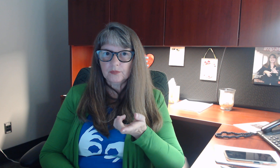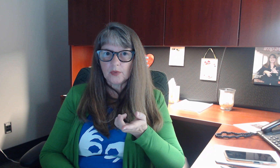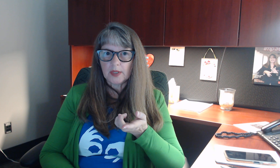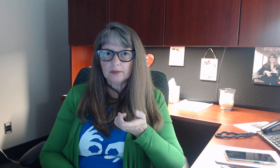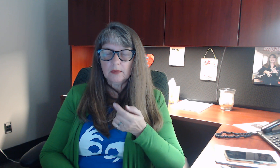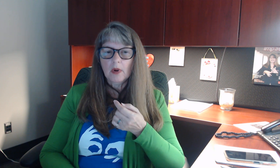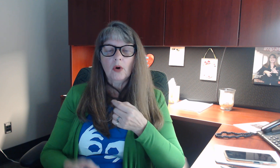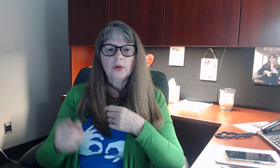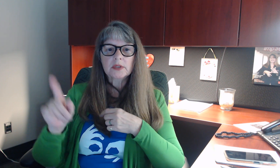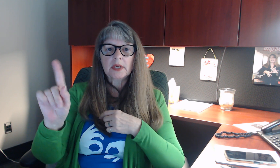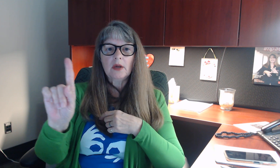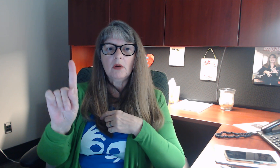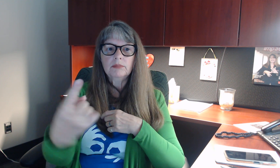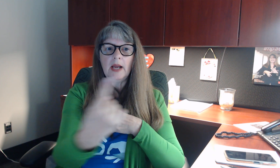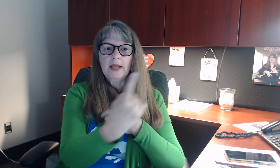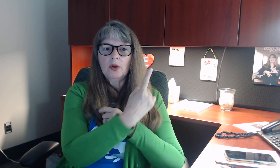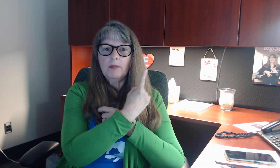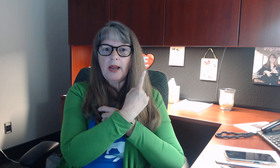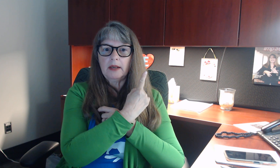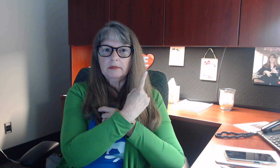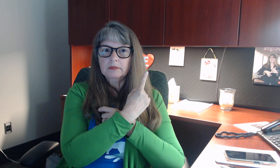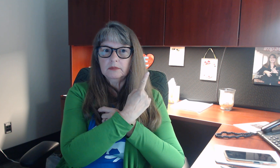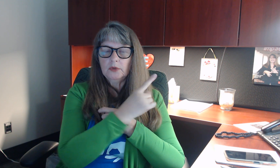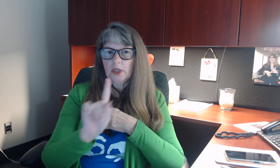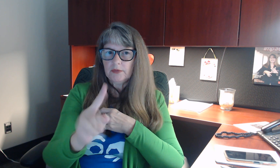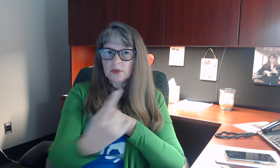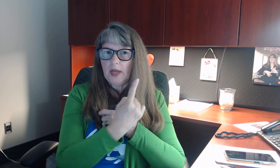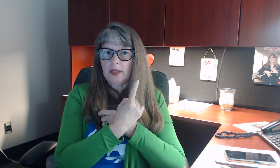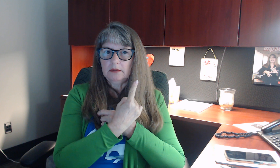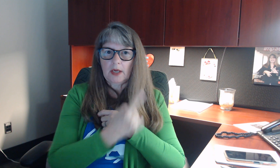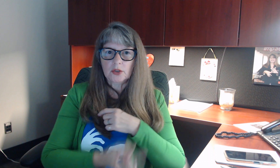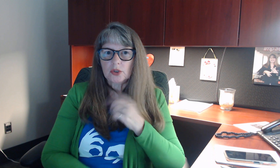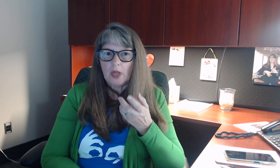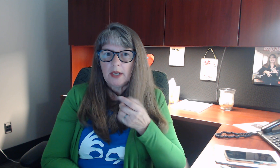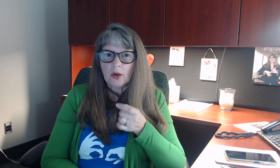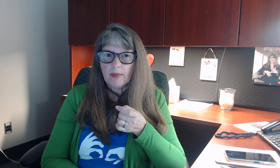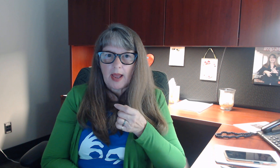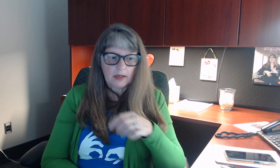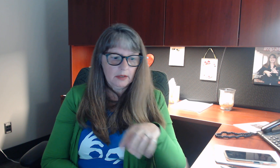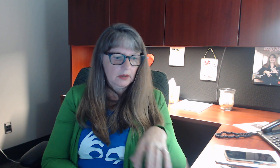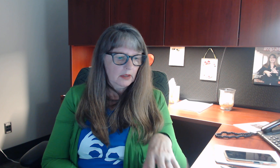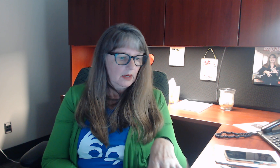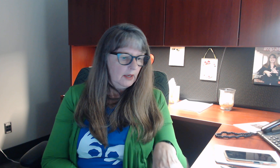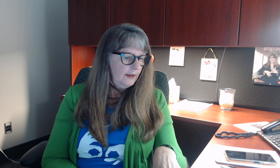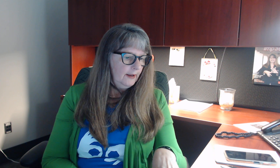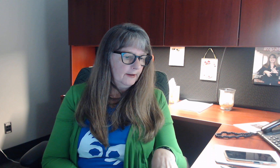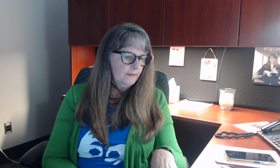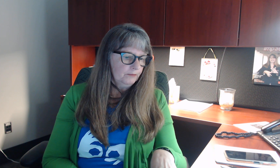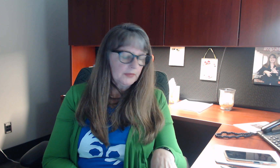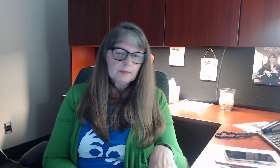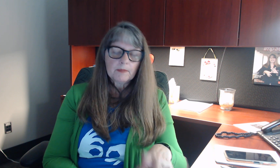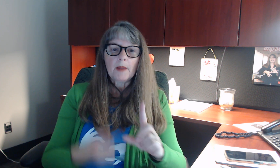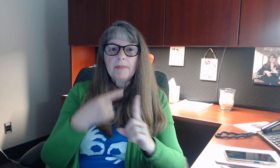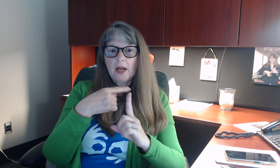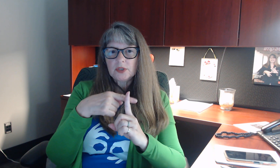Right? Or you could say, oh, I had to go back. You could even do that. I had to go back. Positive, I